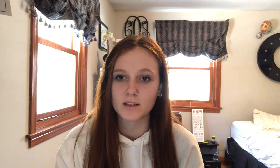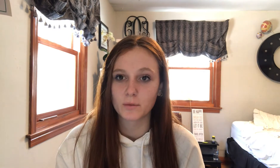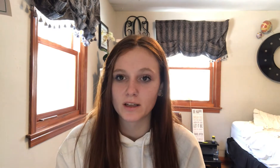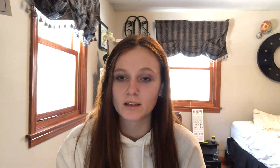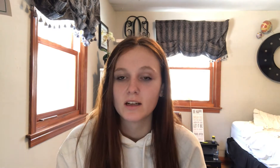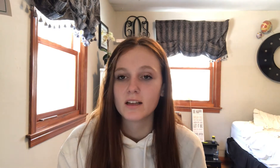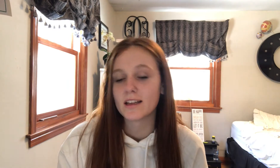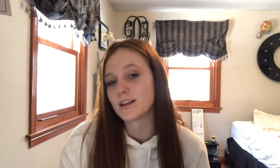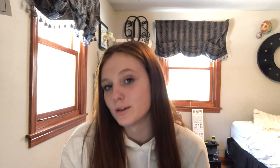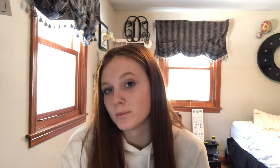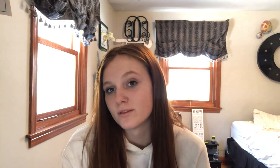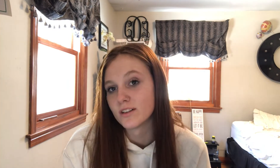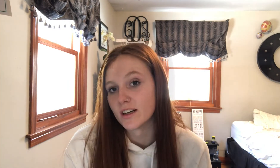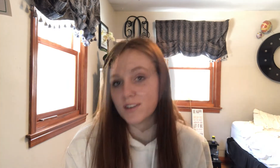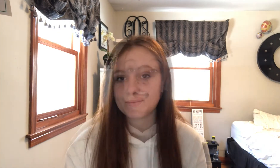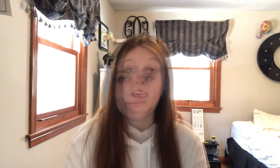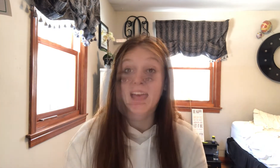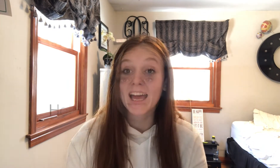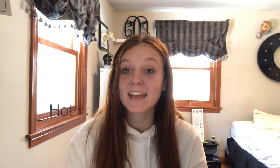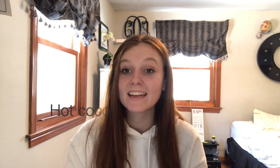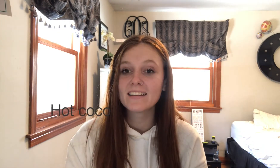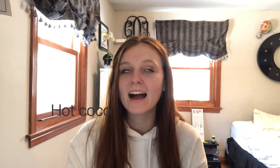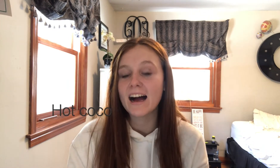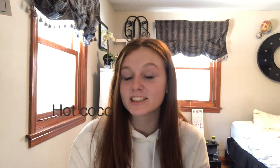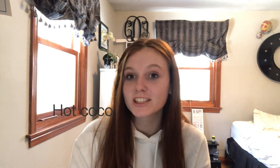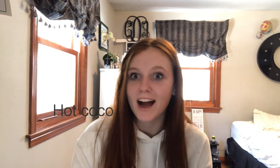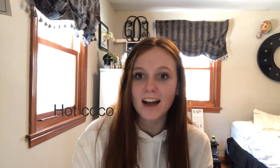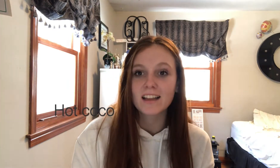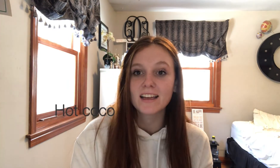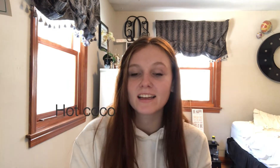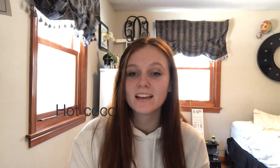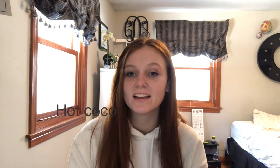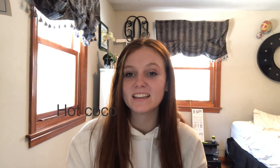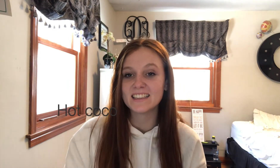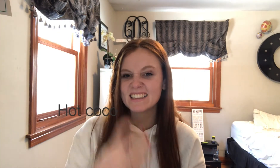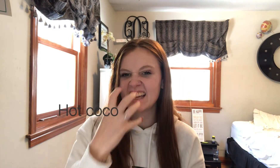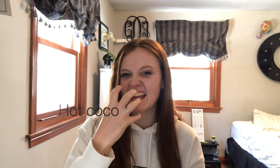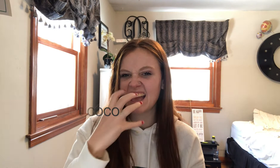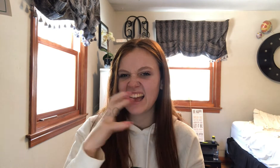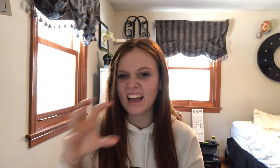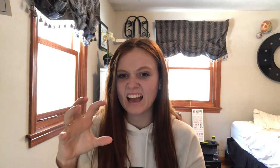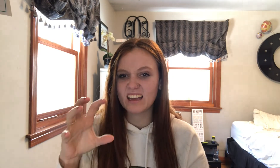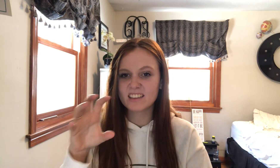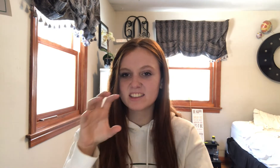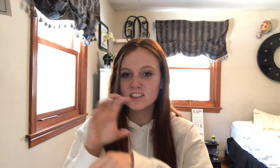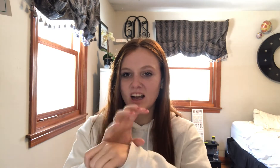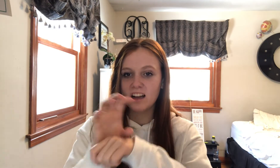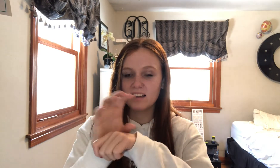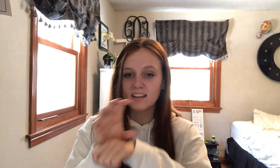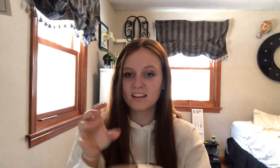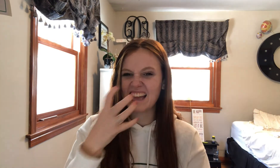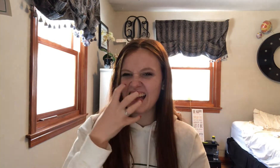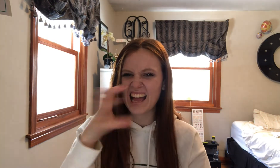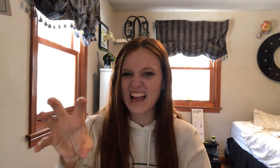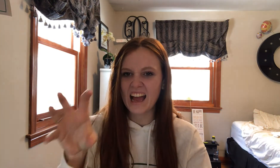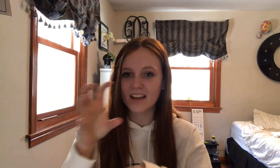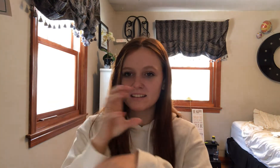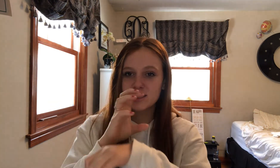what like you prefer. Then hot chocolate. It's hot chocolate. Hot